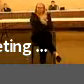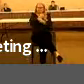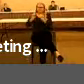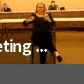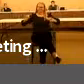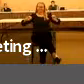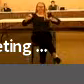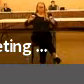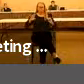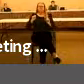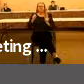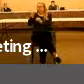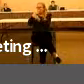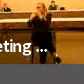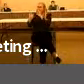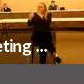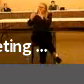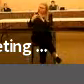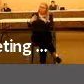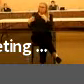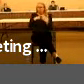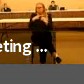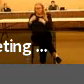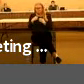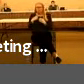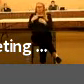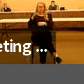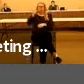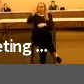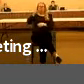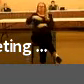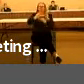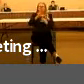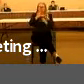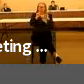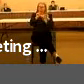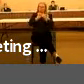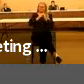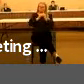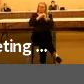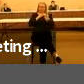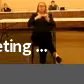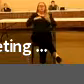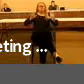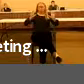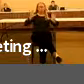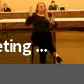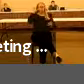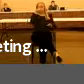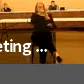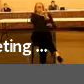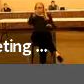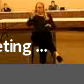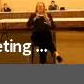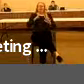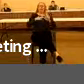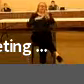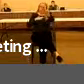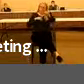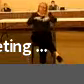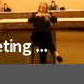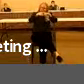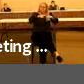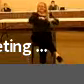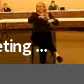a lot of the concerns that we heard from neighbors at several of these public hearings. And again, there is a couple properties that